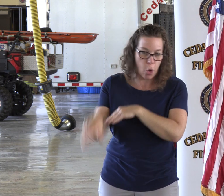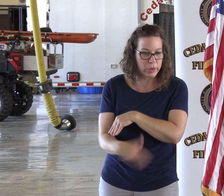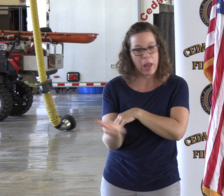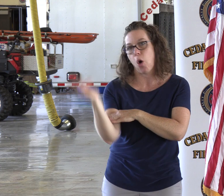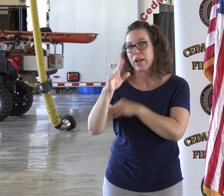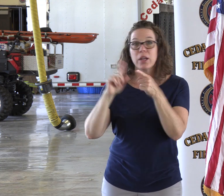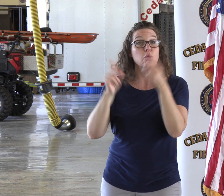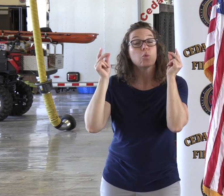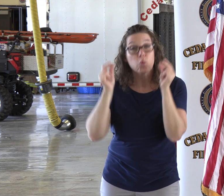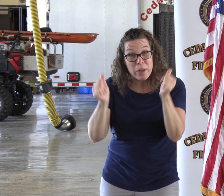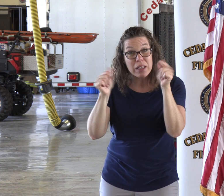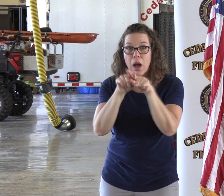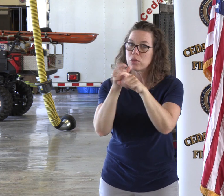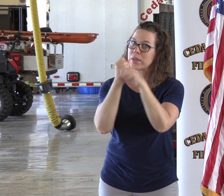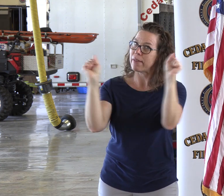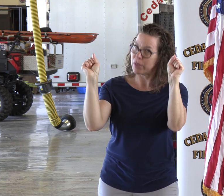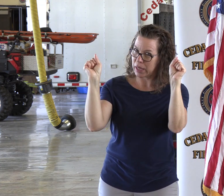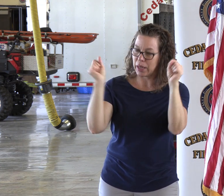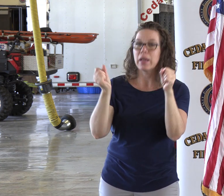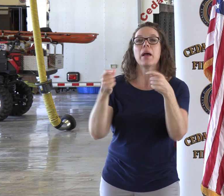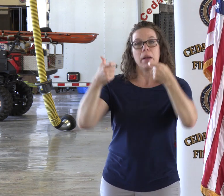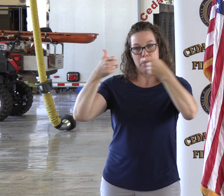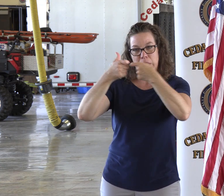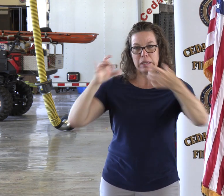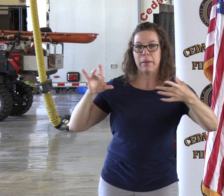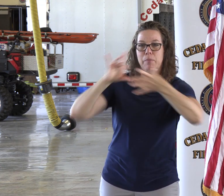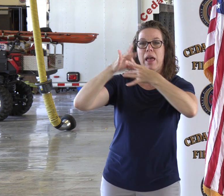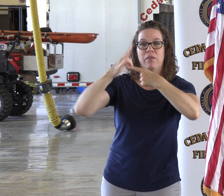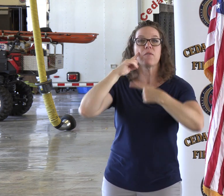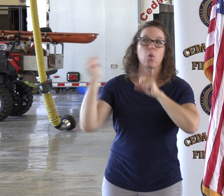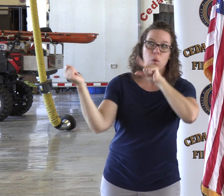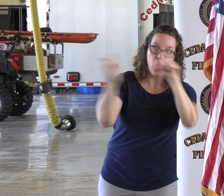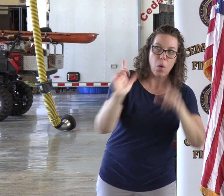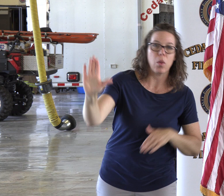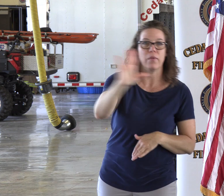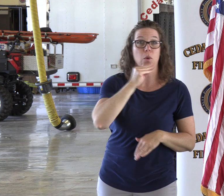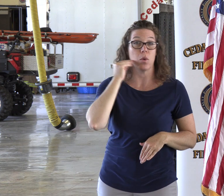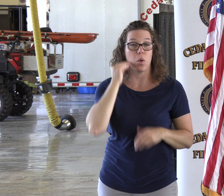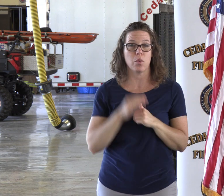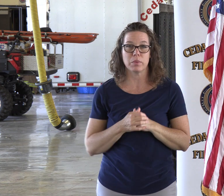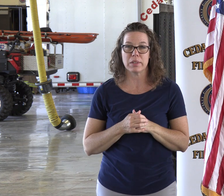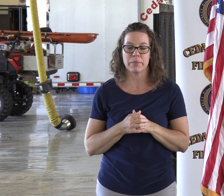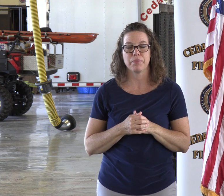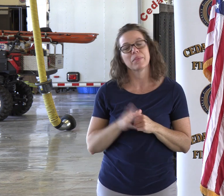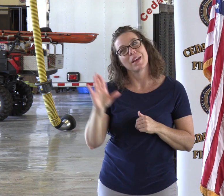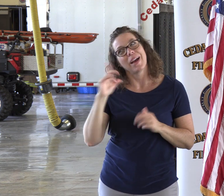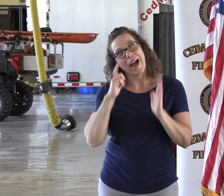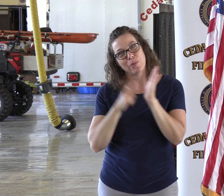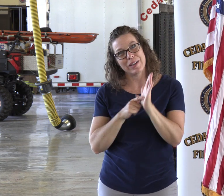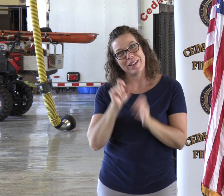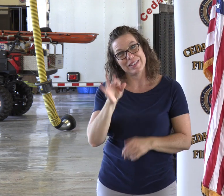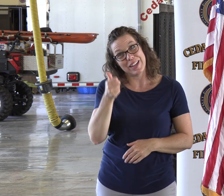to quickly and safely make power available to each and every home. Of course, I realize this is of little